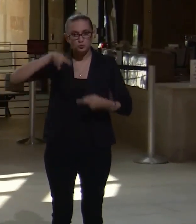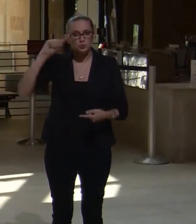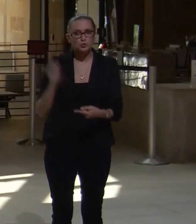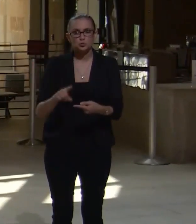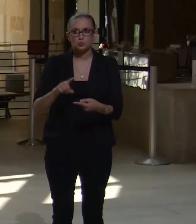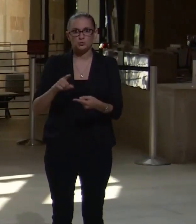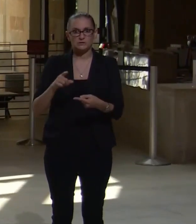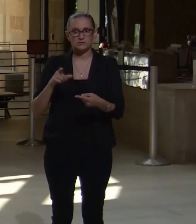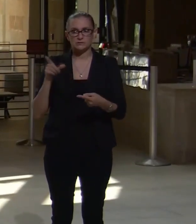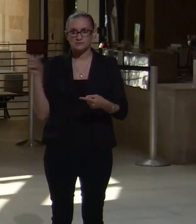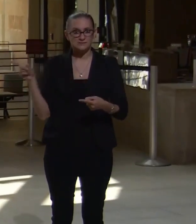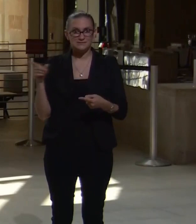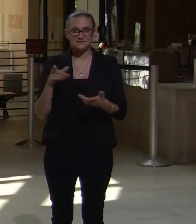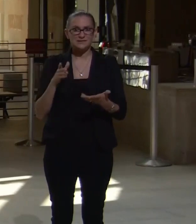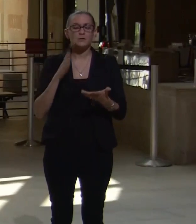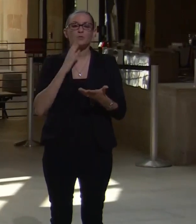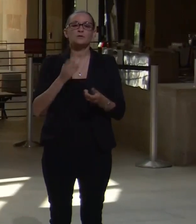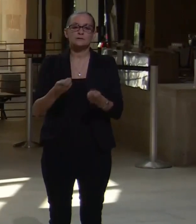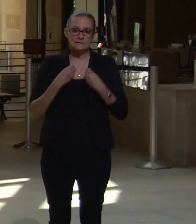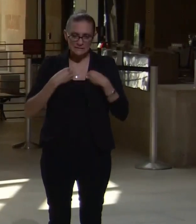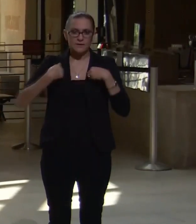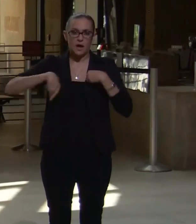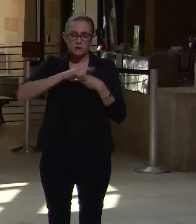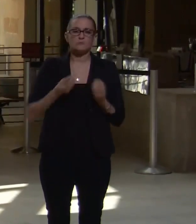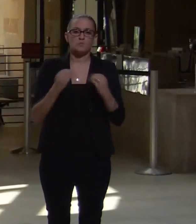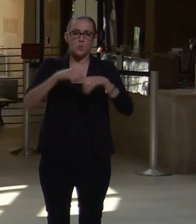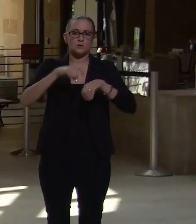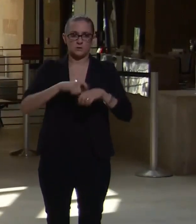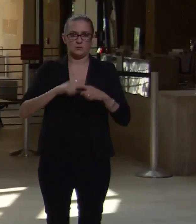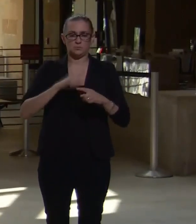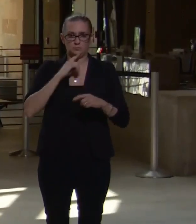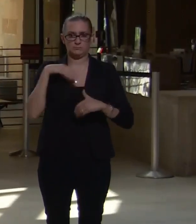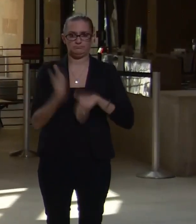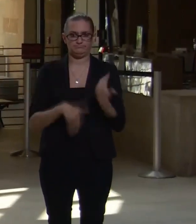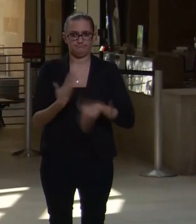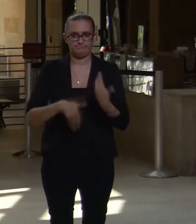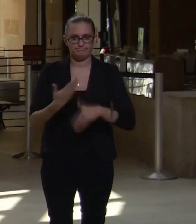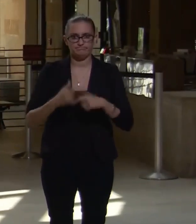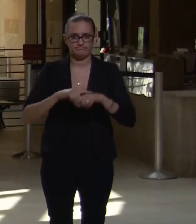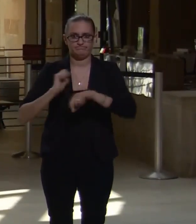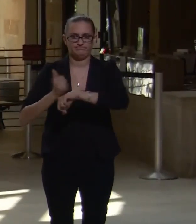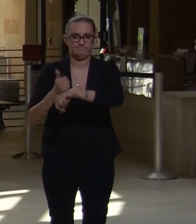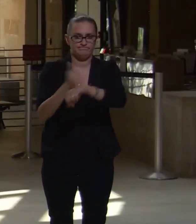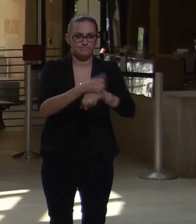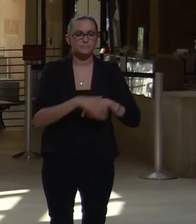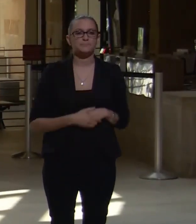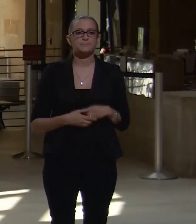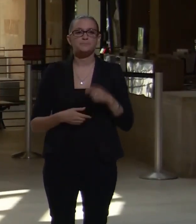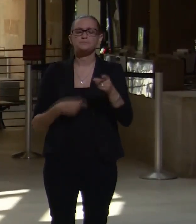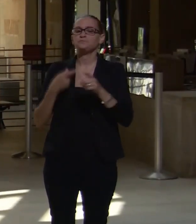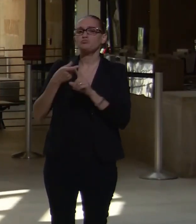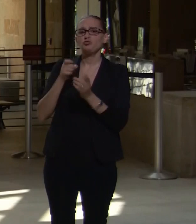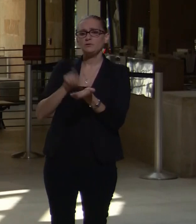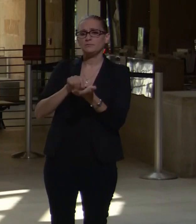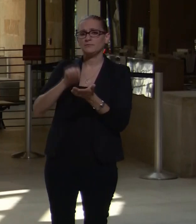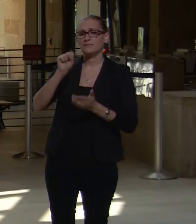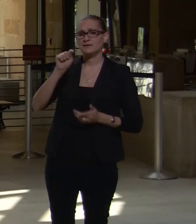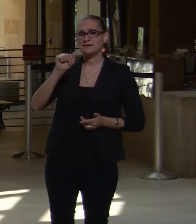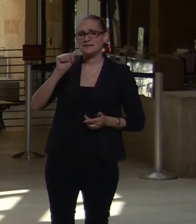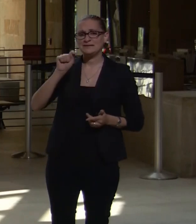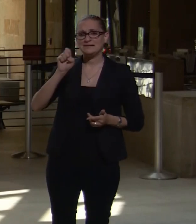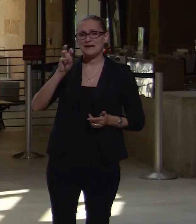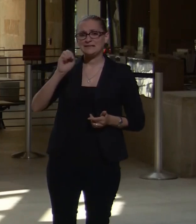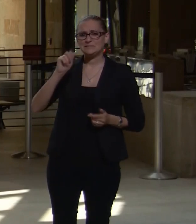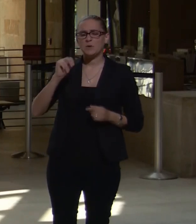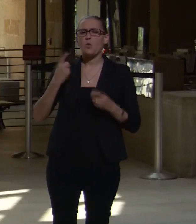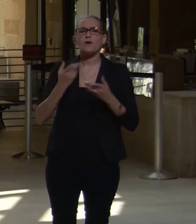of interactions is going to give us more time to put everything in place. And from the Statesman, what is the average length of stay